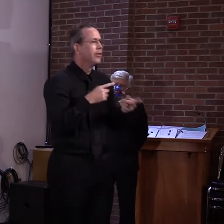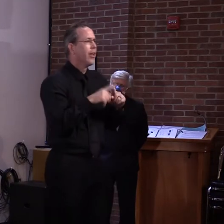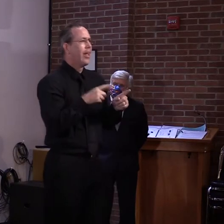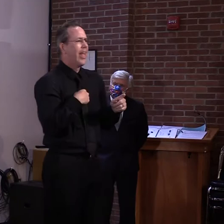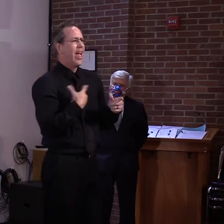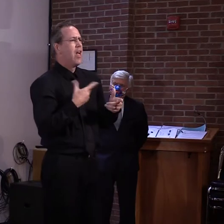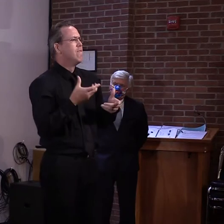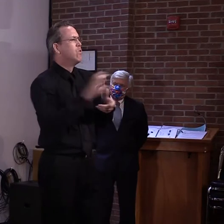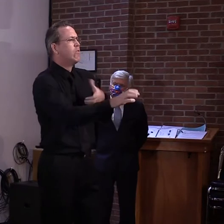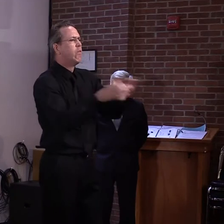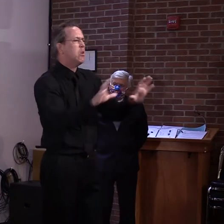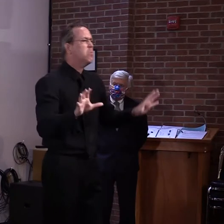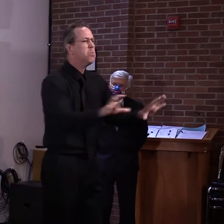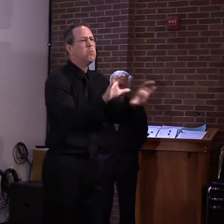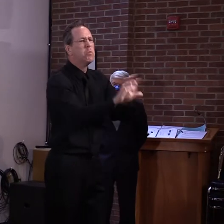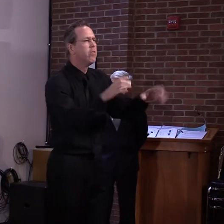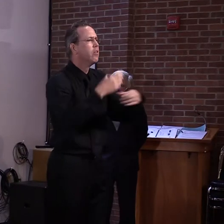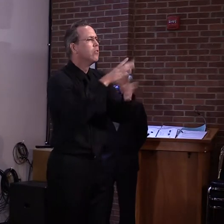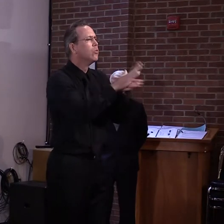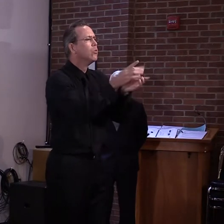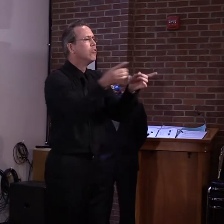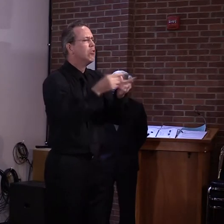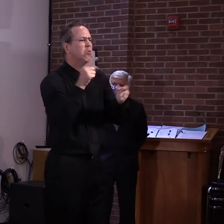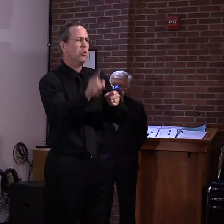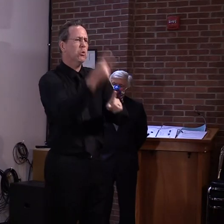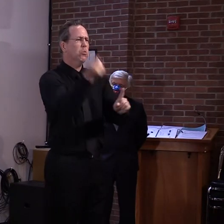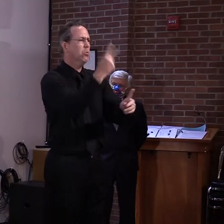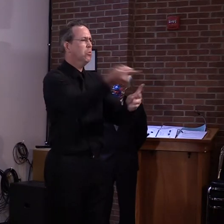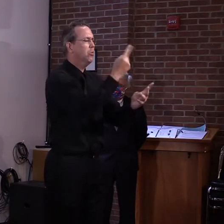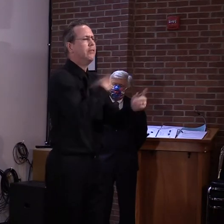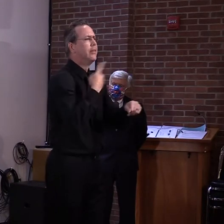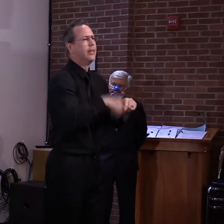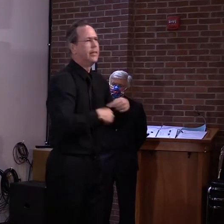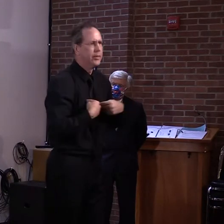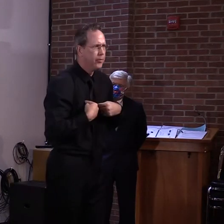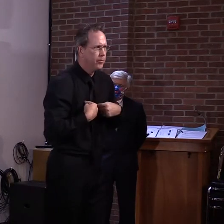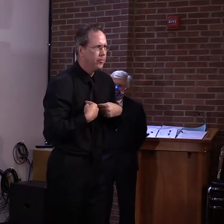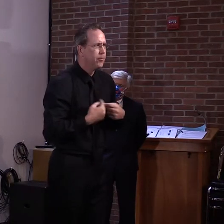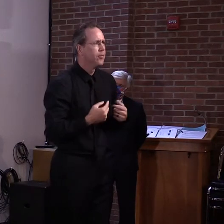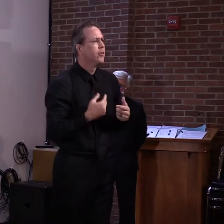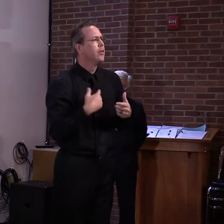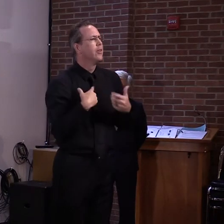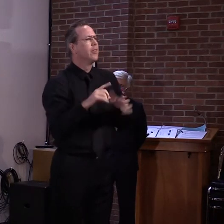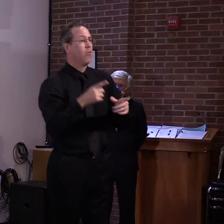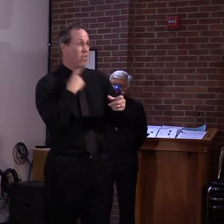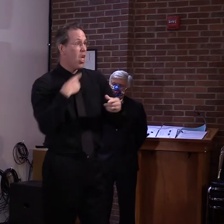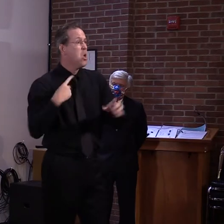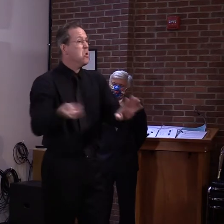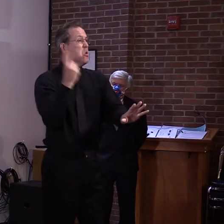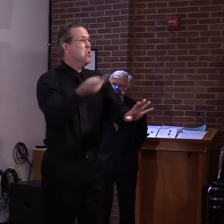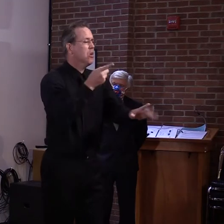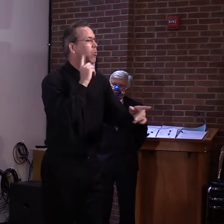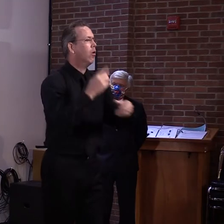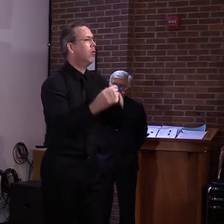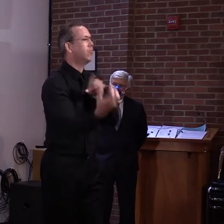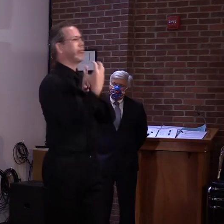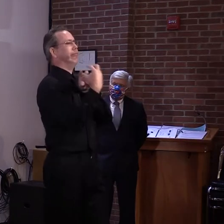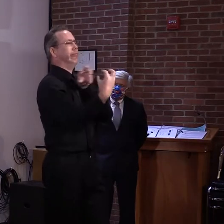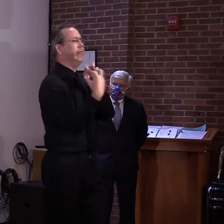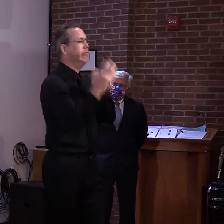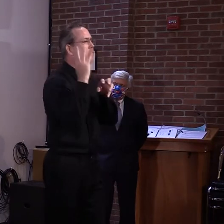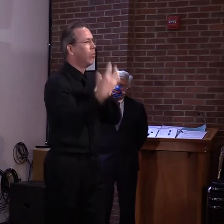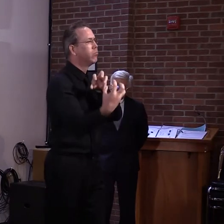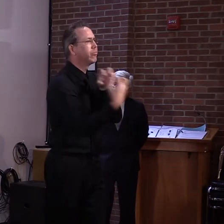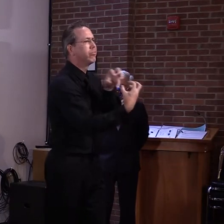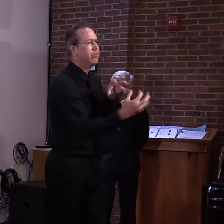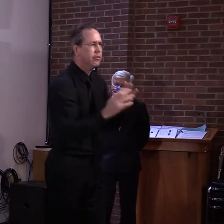to have this trepidation continue, and we don't want it to be a political fight. It's really about